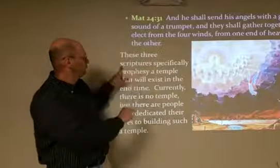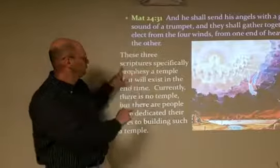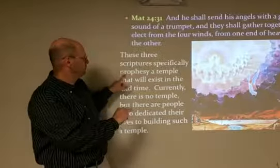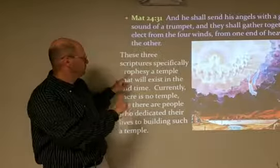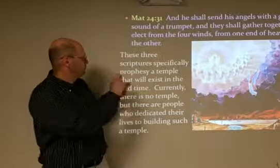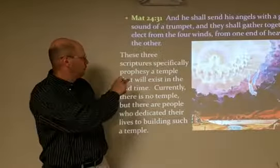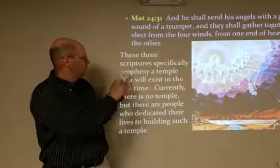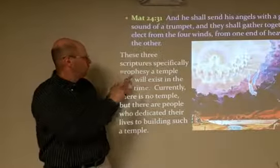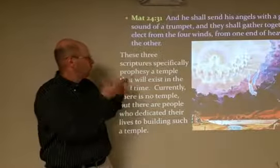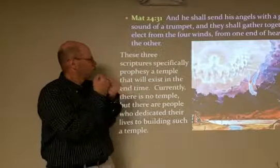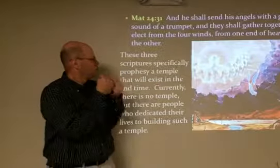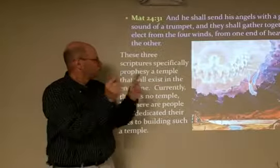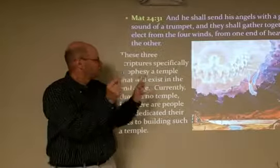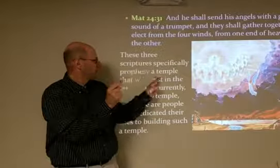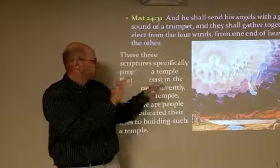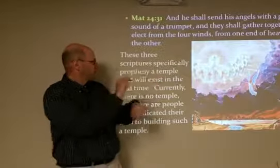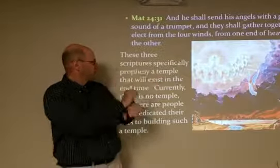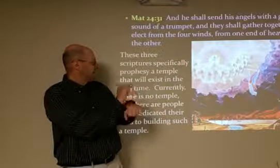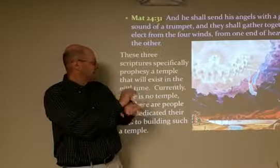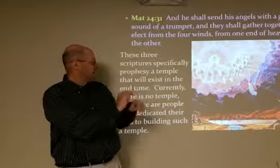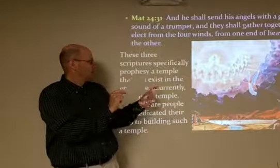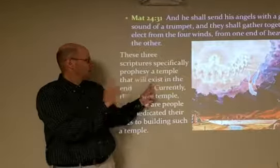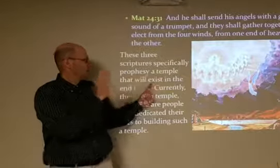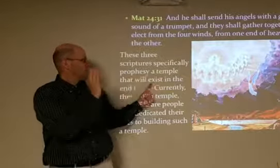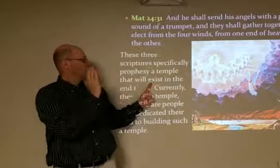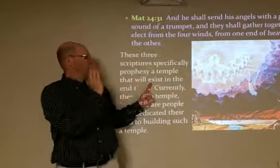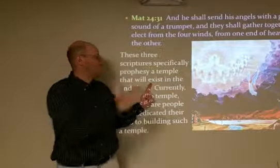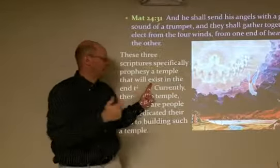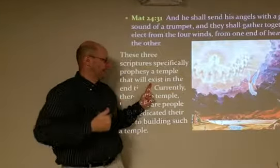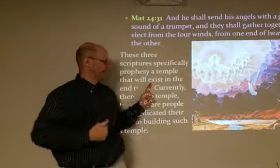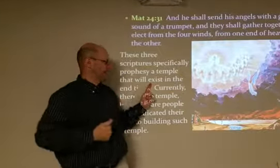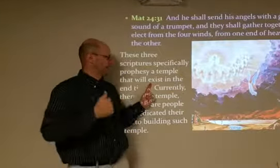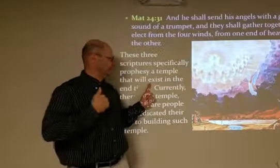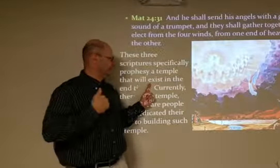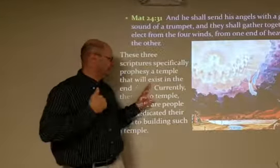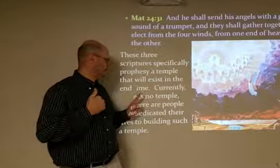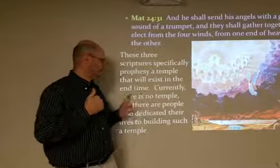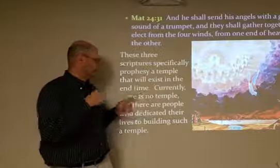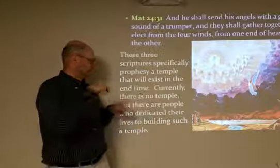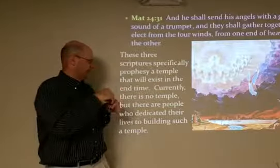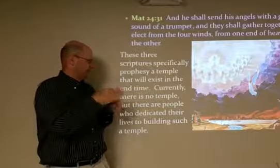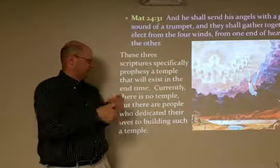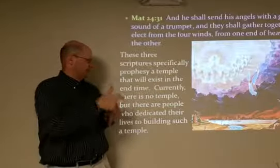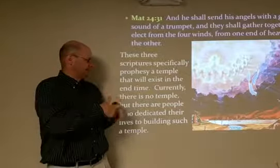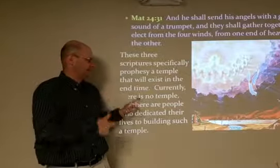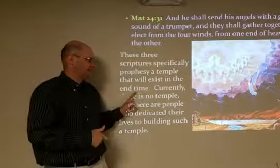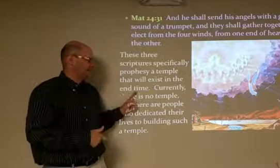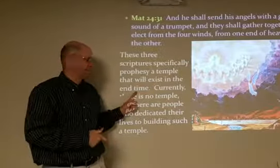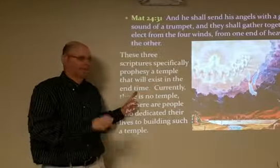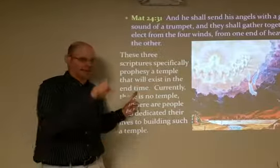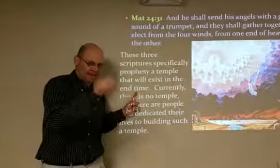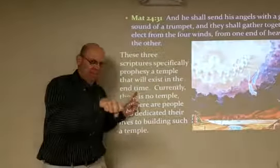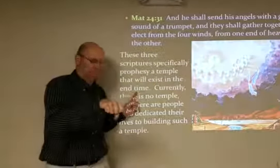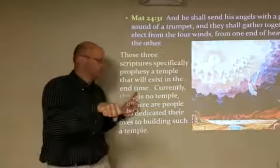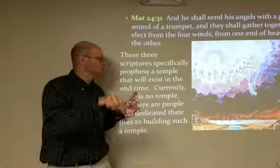Okay, so there was 3 scriptures specifically prophesy a temple that will exist in the end time.